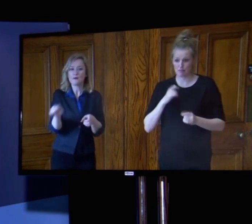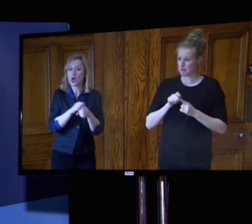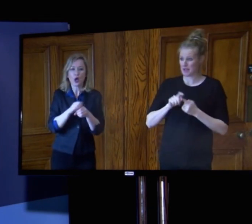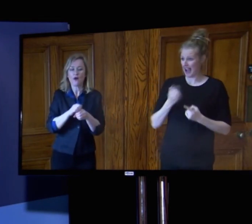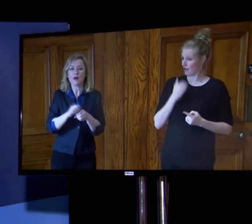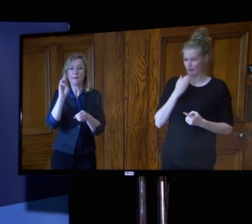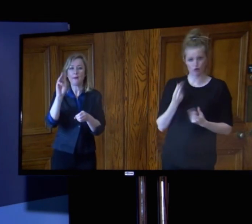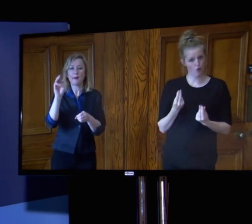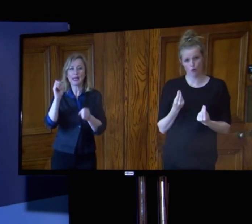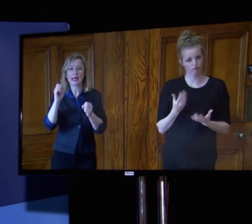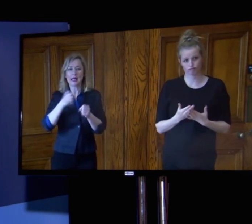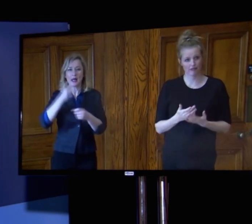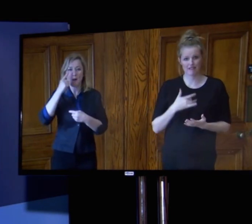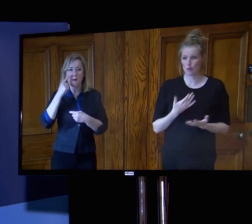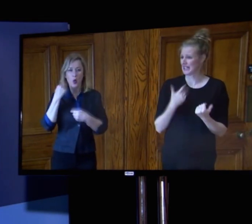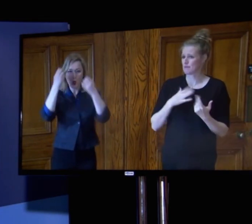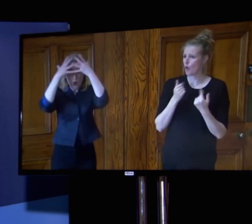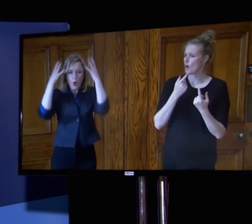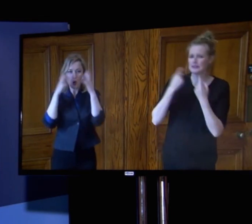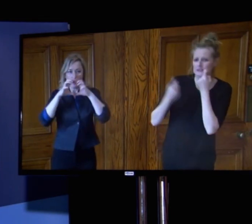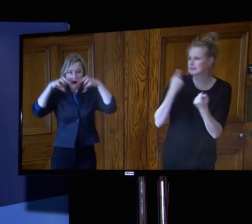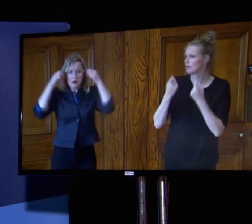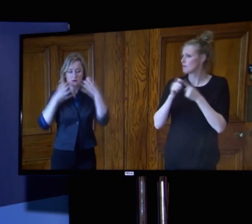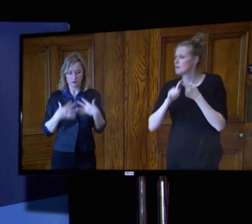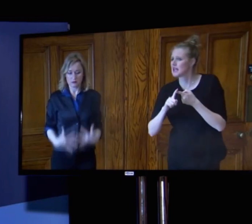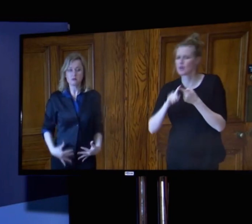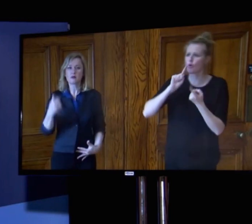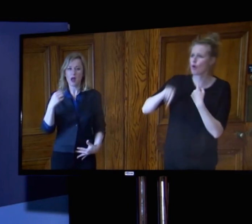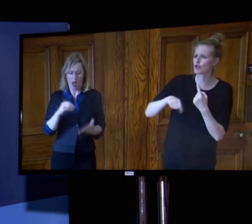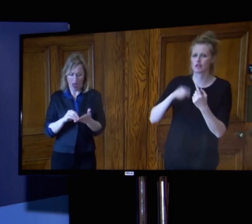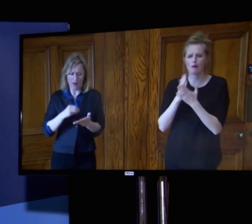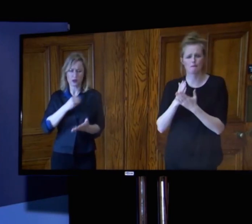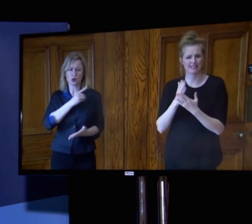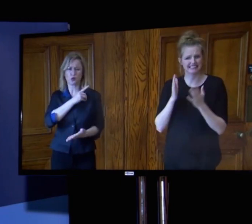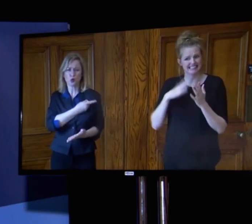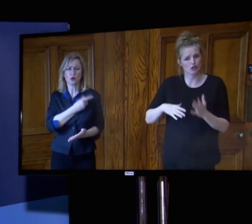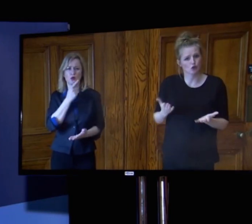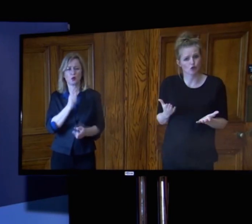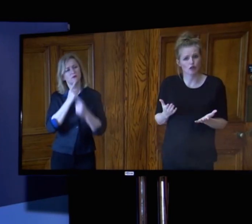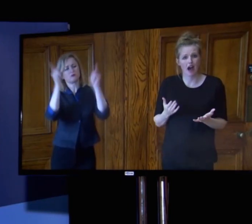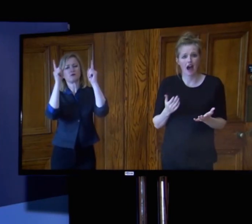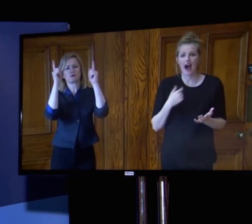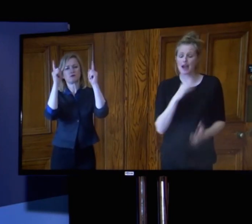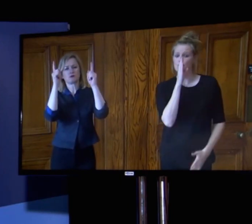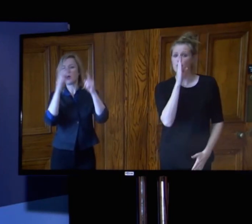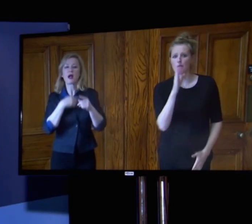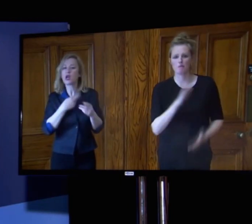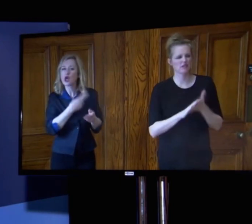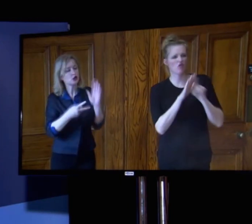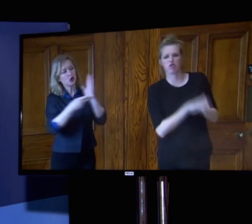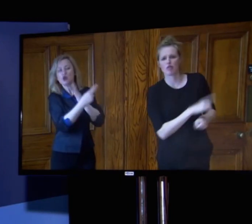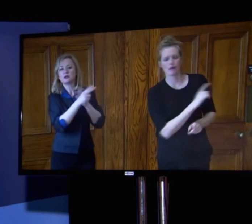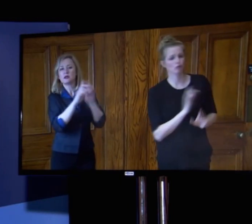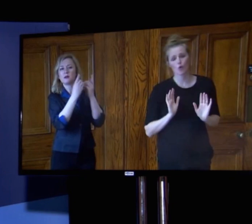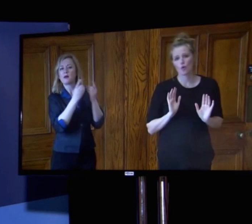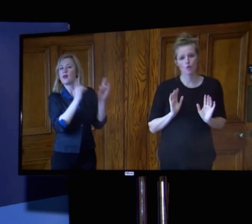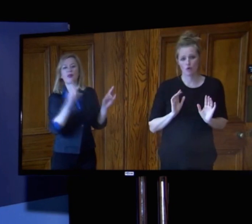more in terms of attracting PPE. I have an obligation to keep calling that out. So that's not about undermining anybody. That's about doing what I believe